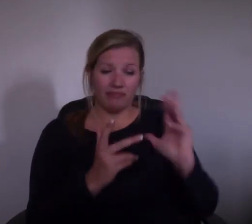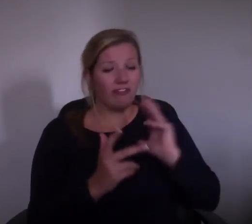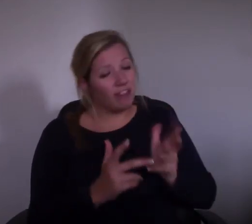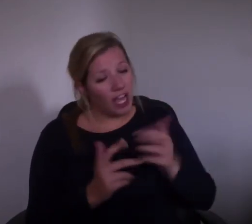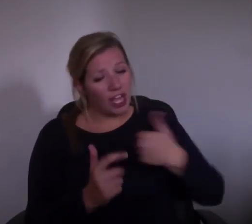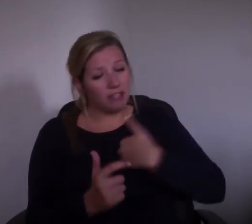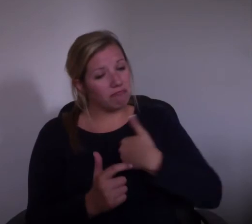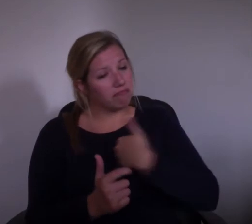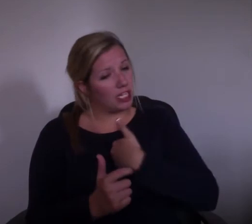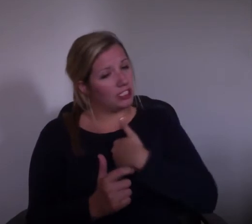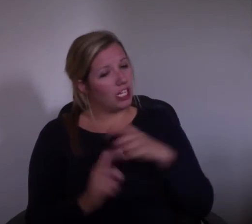come together as a family?